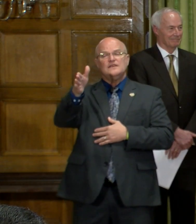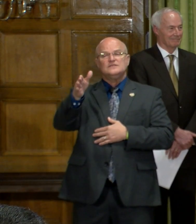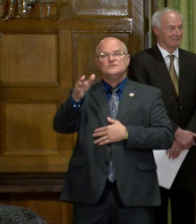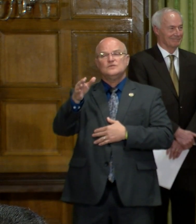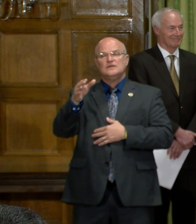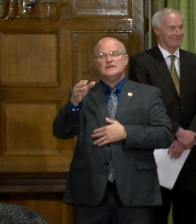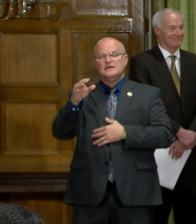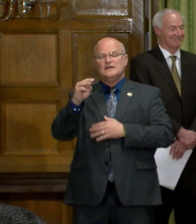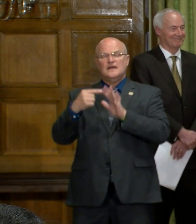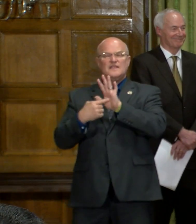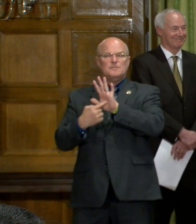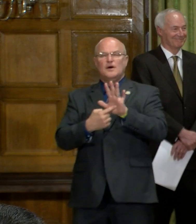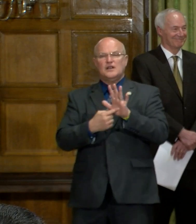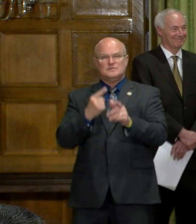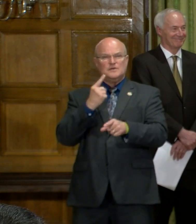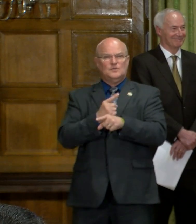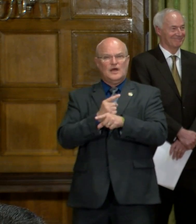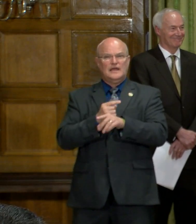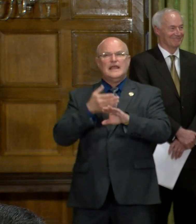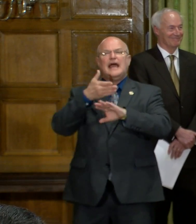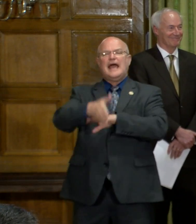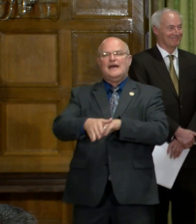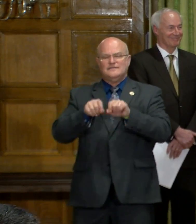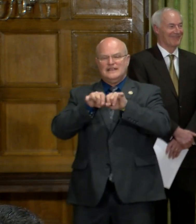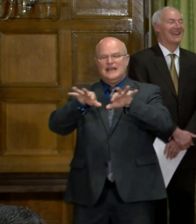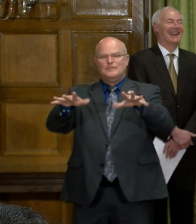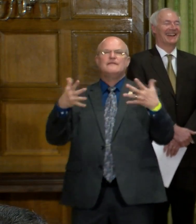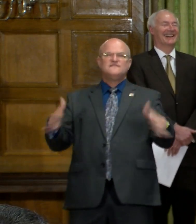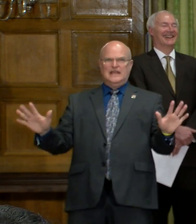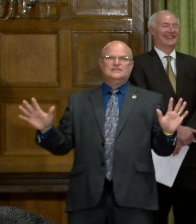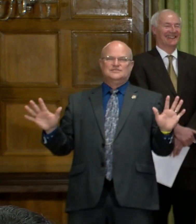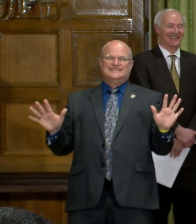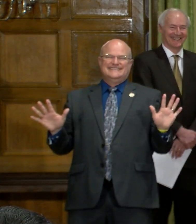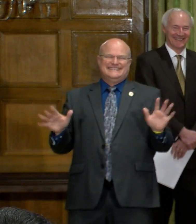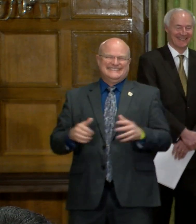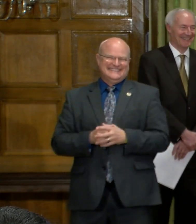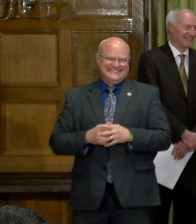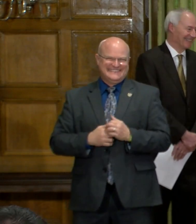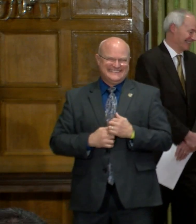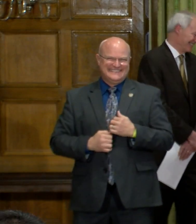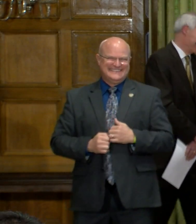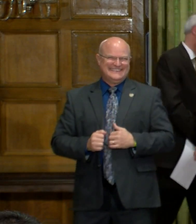will get right, probably after the epidemic is over.